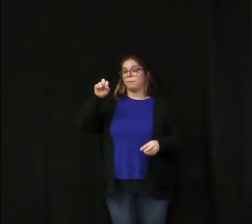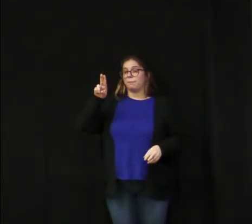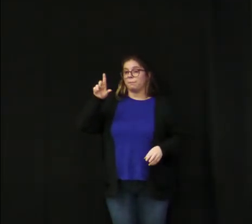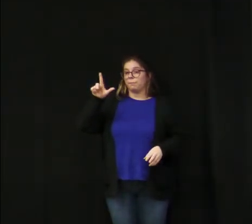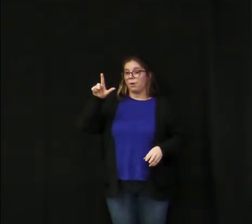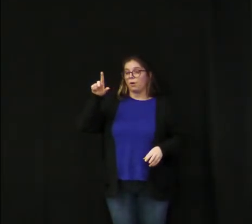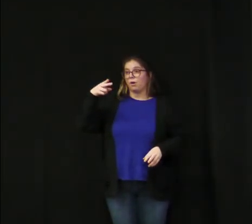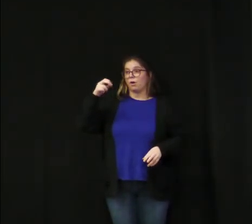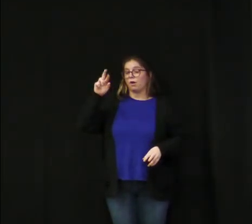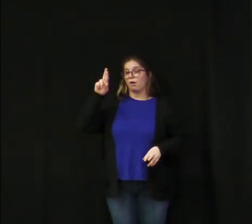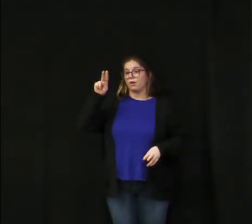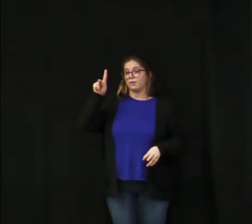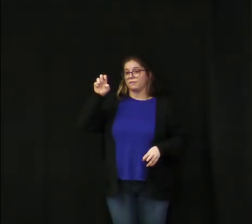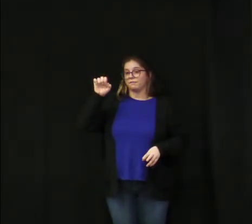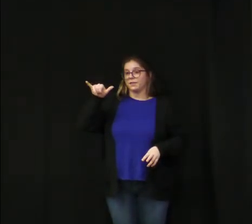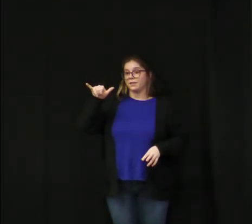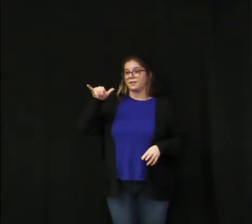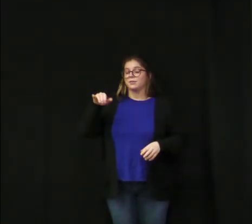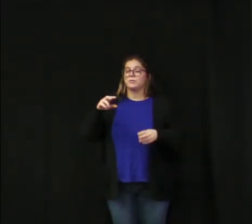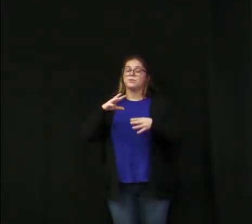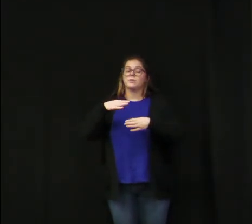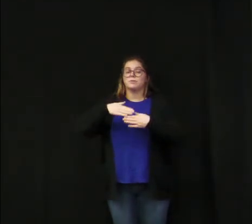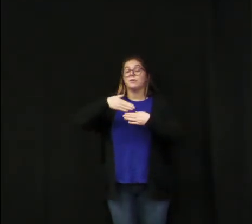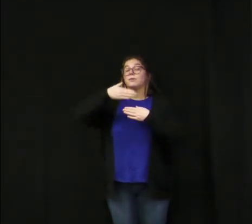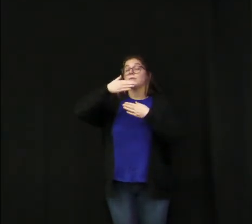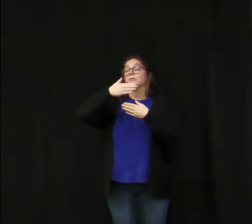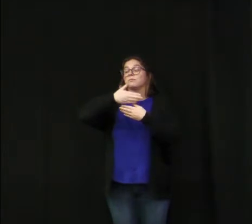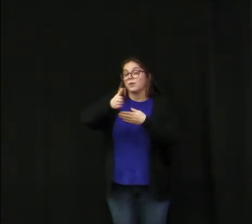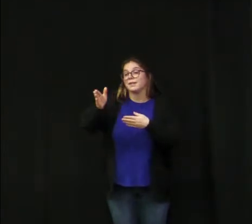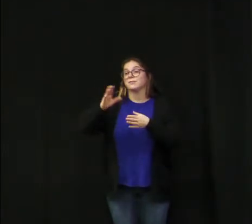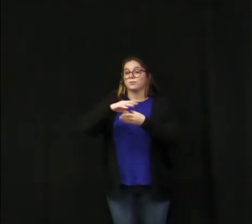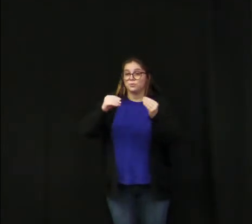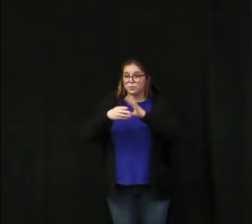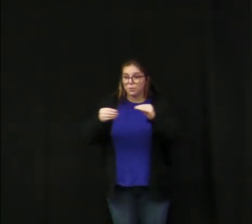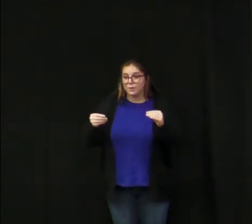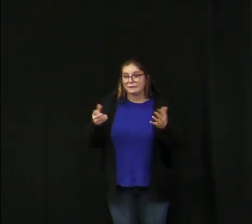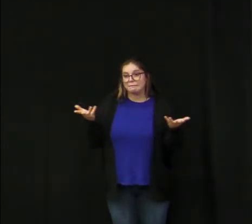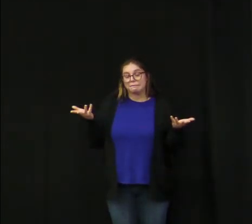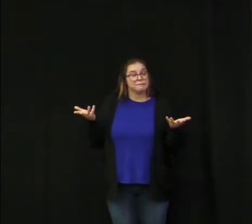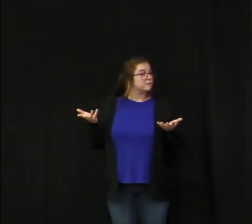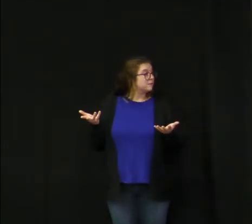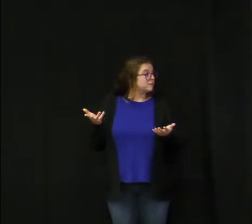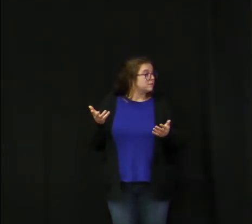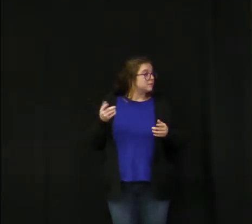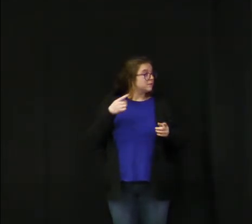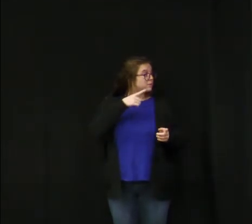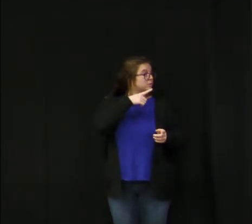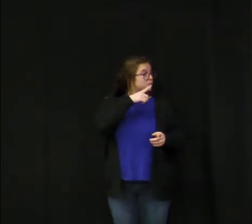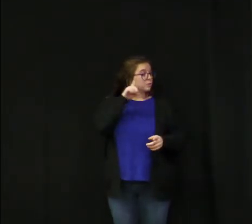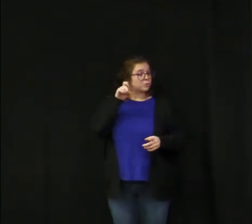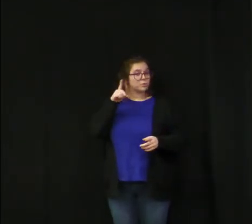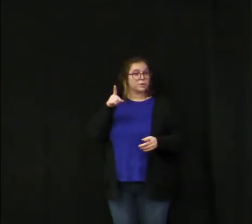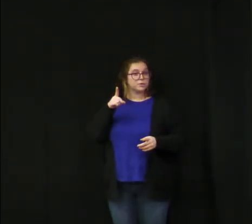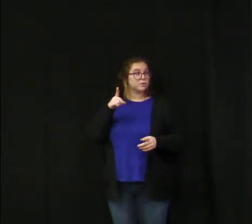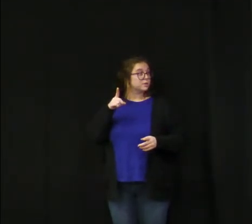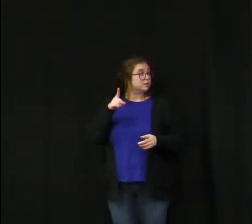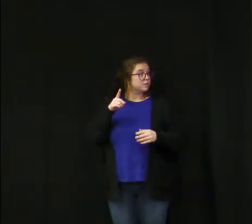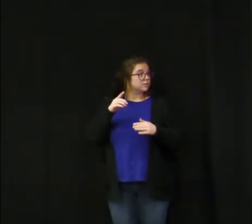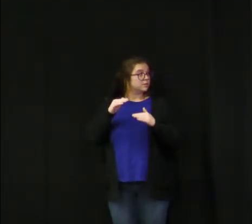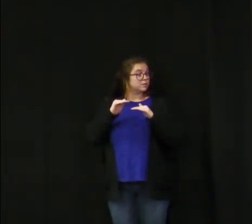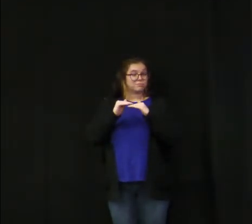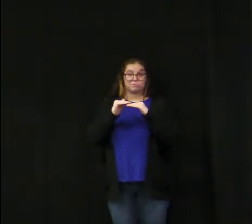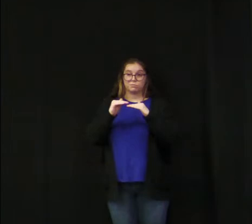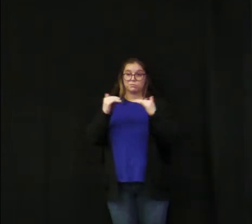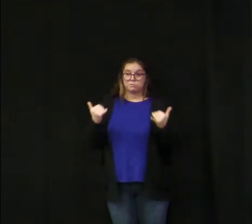The rest of the story. Yeah, exactly, exactly. And And then the question here, present levels cannot